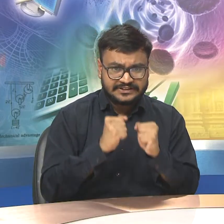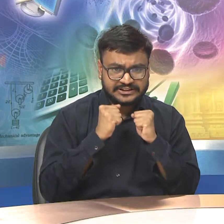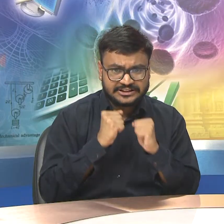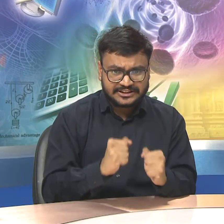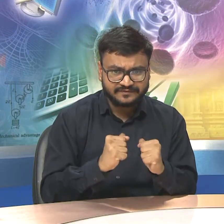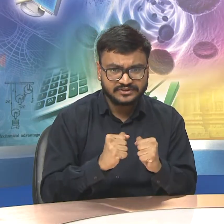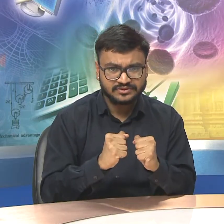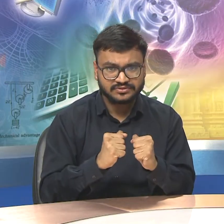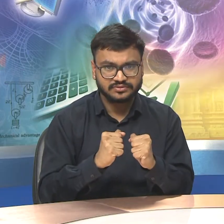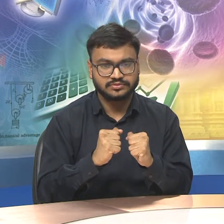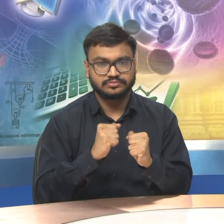difficult,